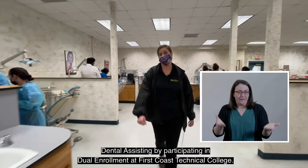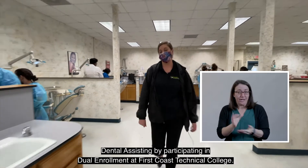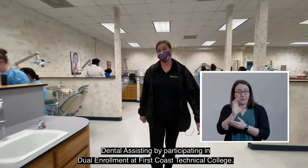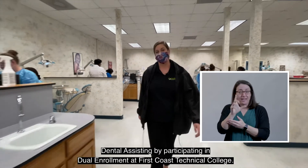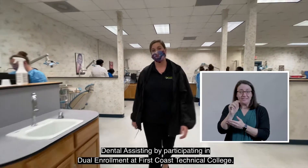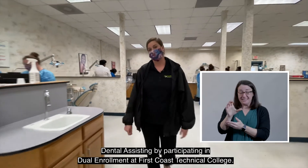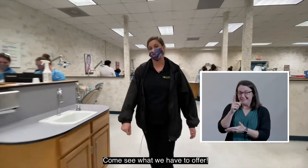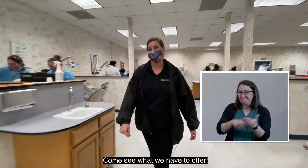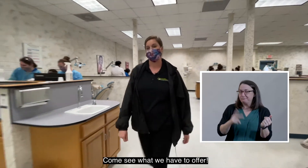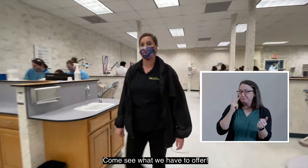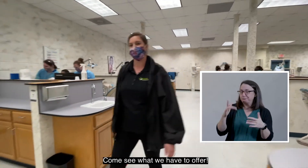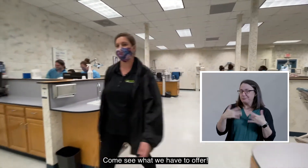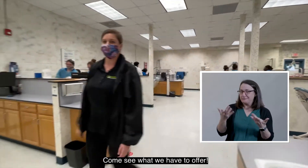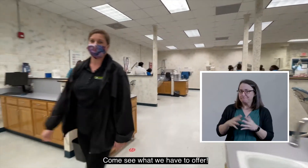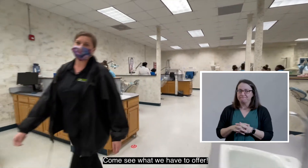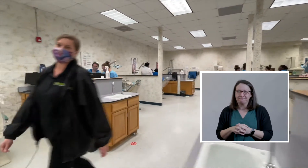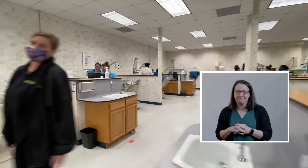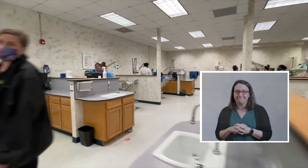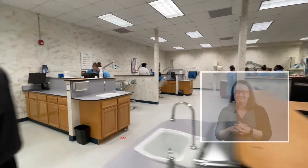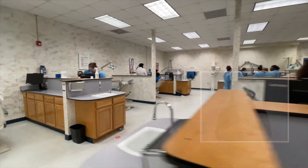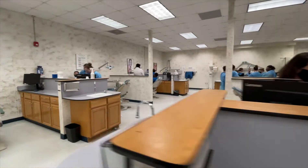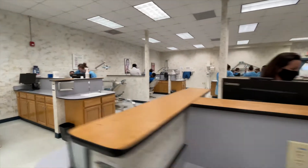First Coast Technical College. Come see what we have to offer.